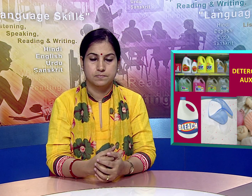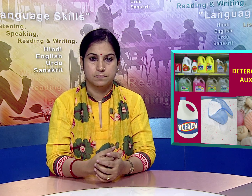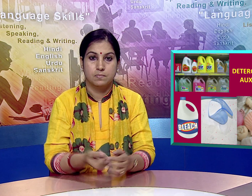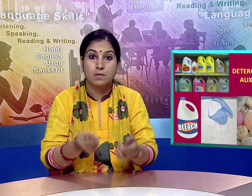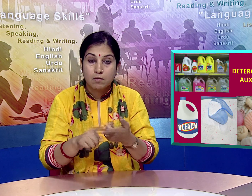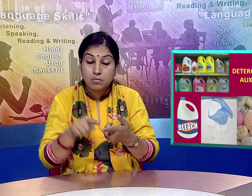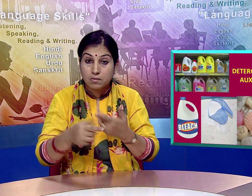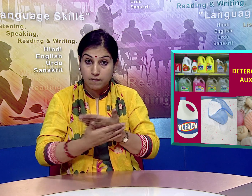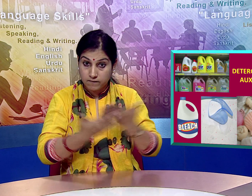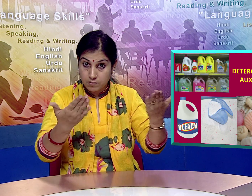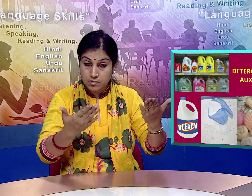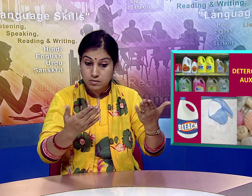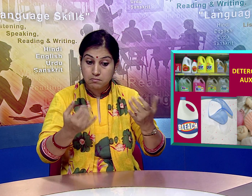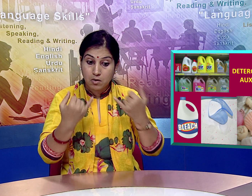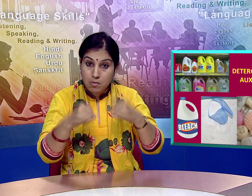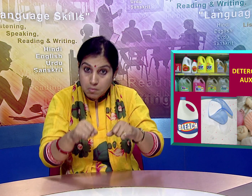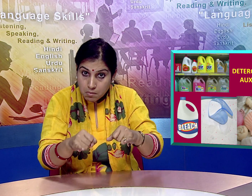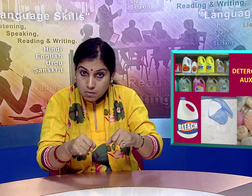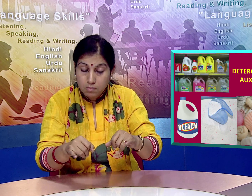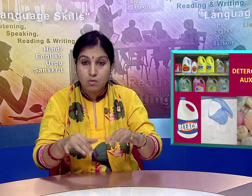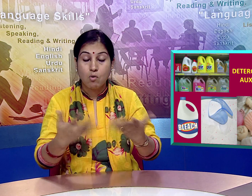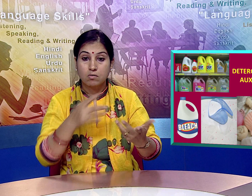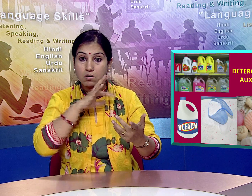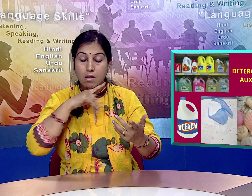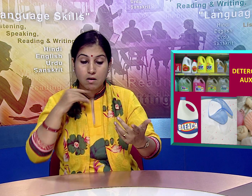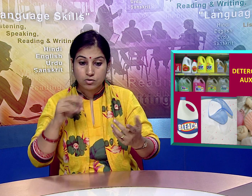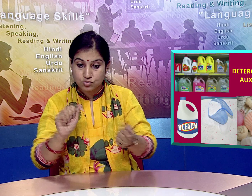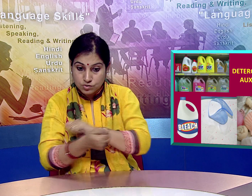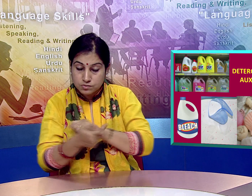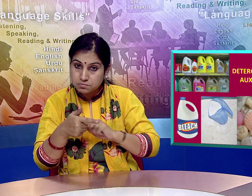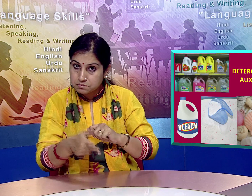In case the fabric gets damaged or discoloration happen,